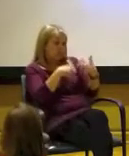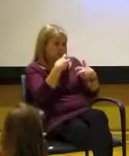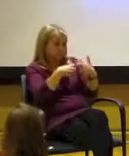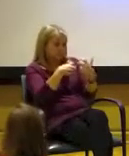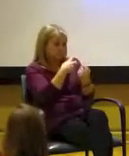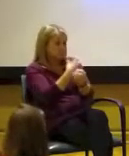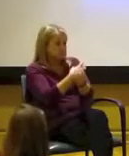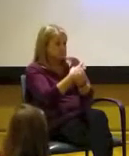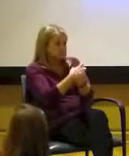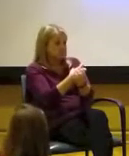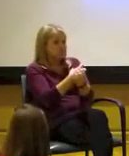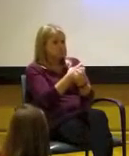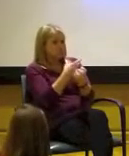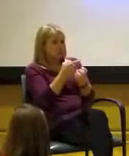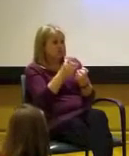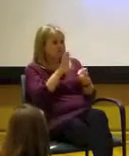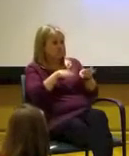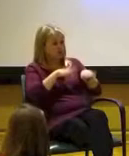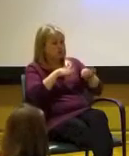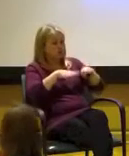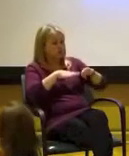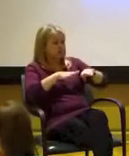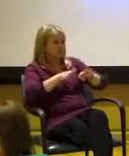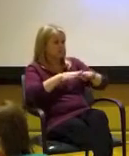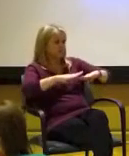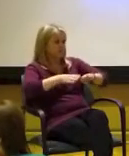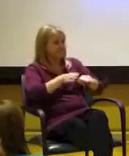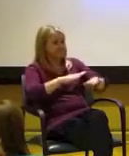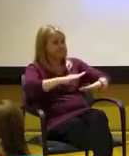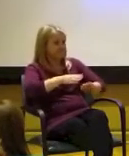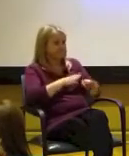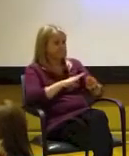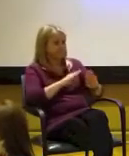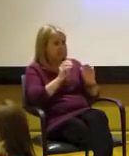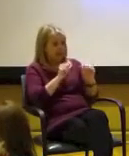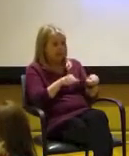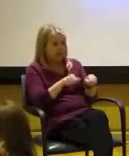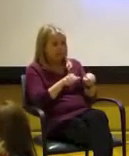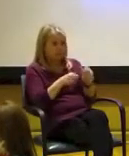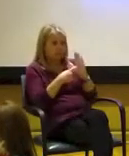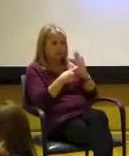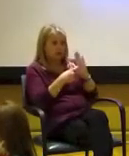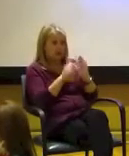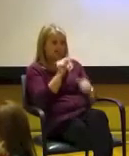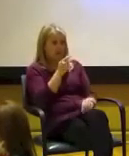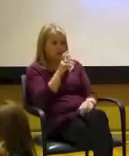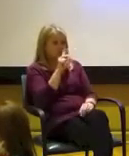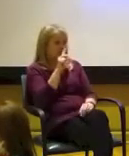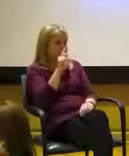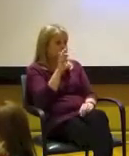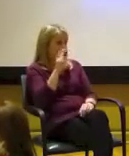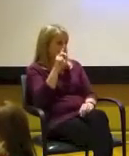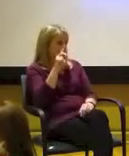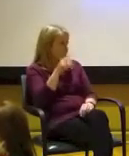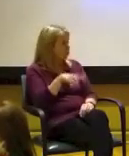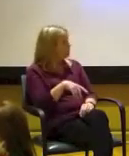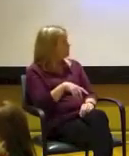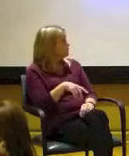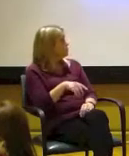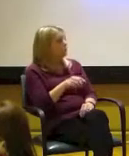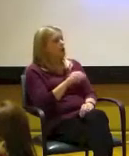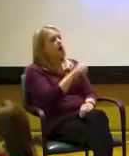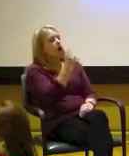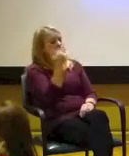problems, progressive foot deformities. It can be one sign of tethering. There are obviously